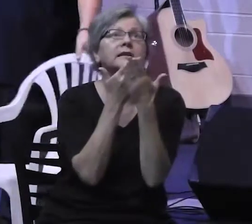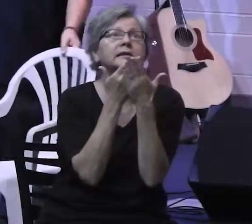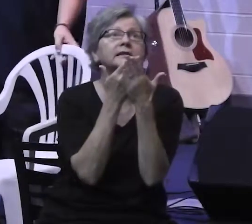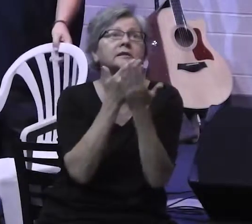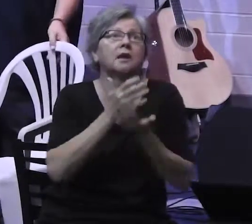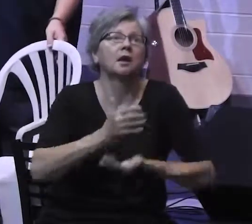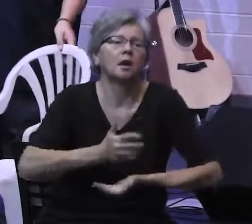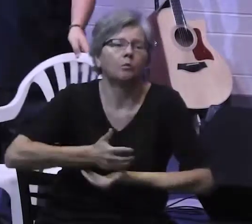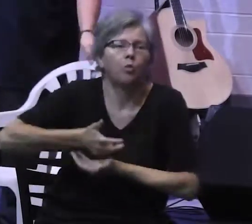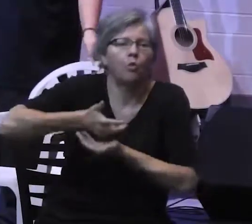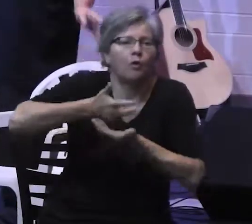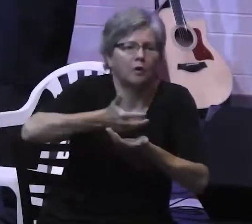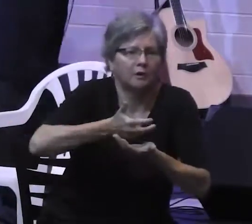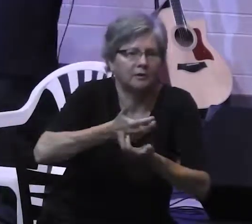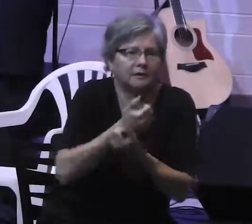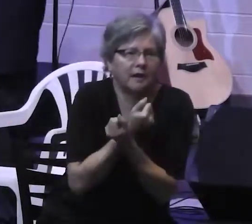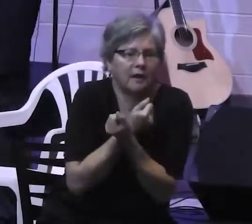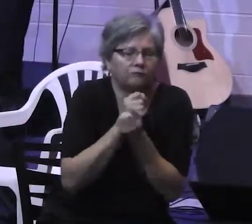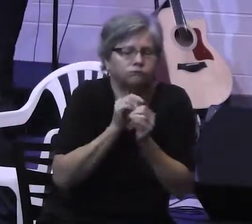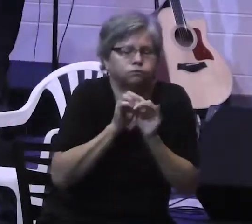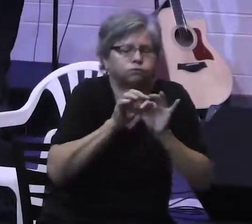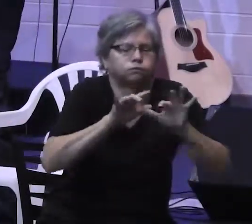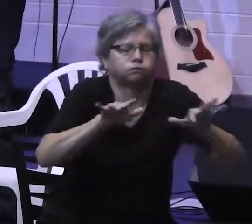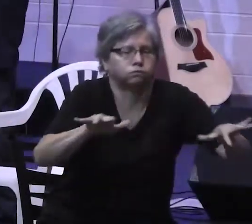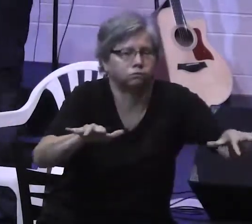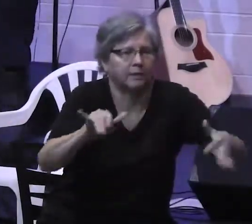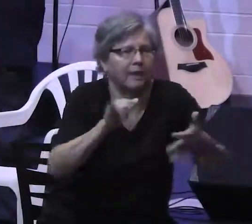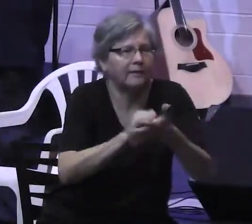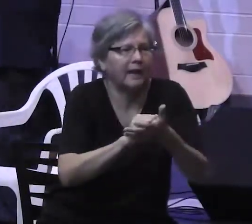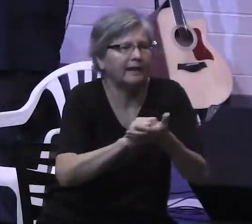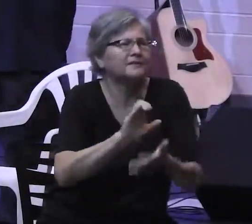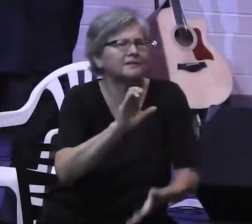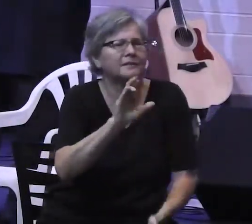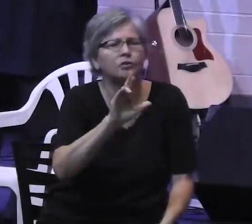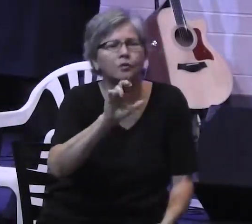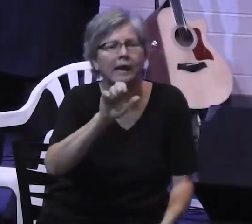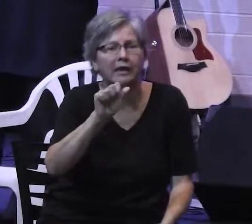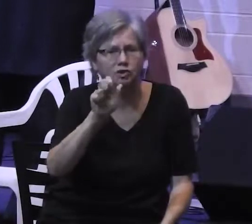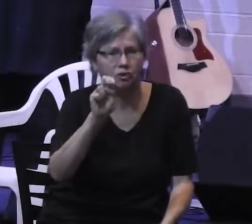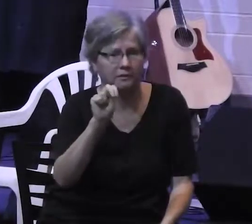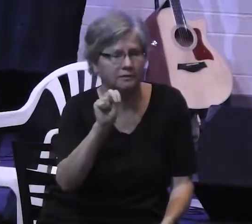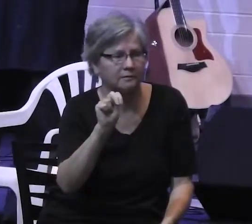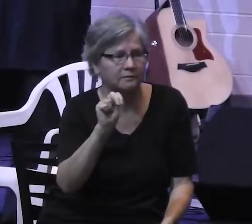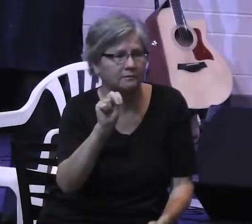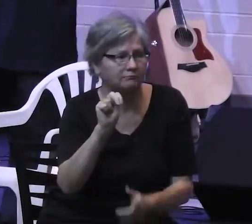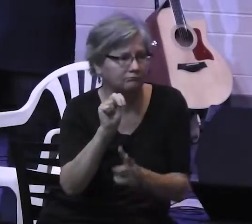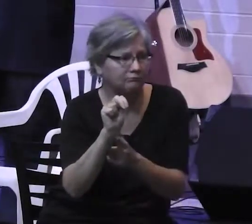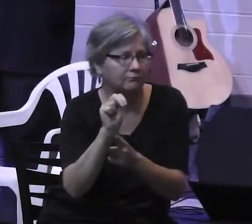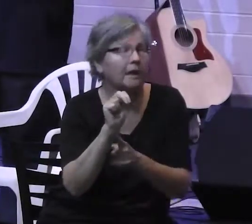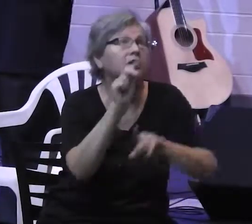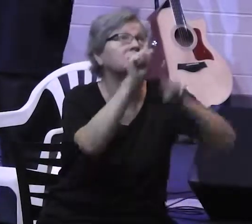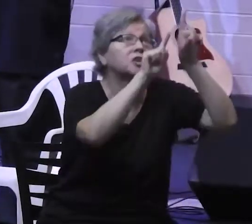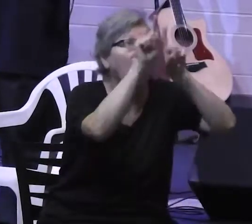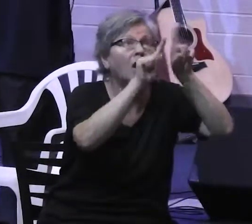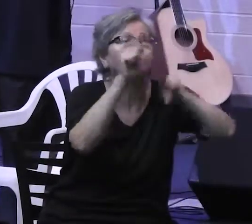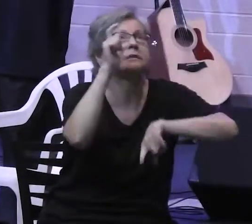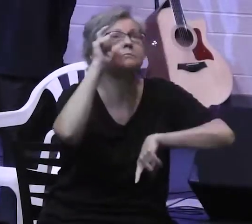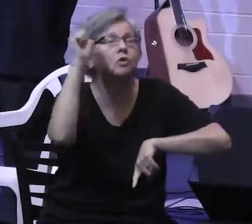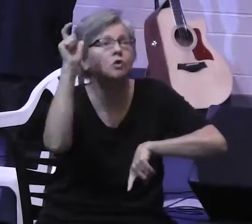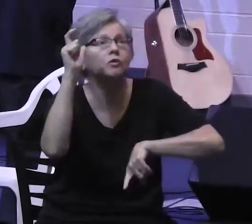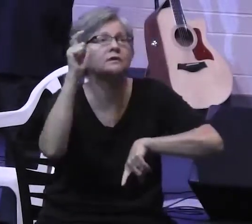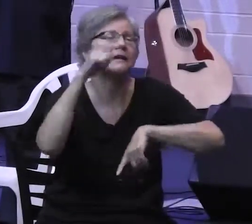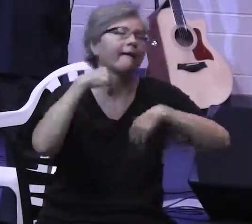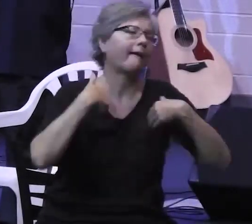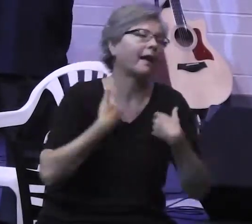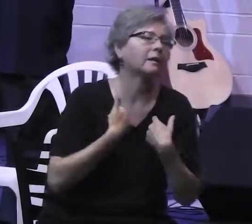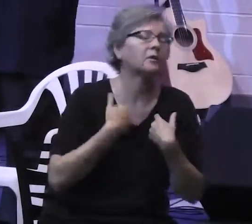love, and out of that love comes creation. And you see it there in Genesis. You've got the stars and the moon and the